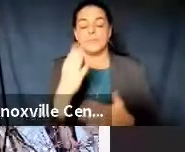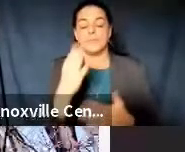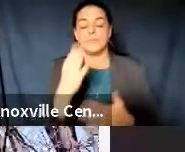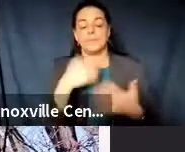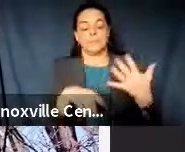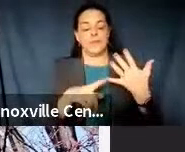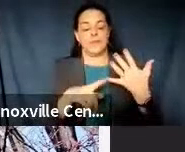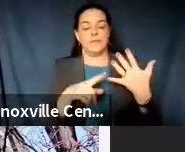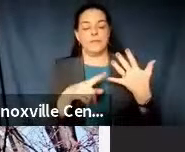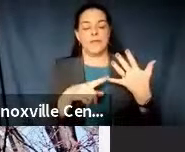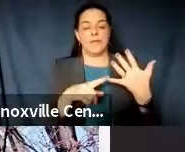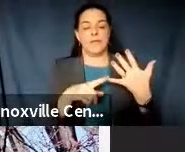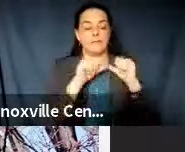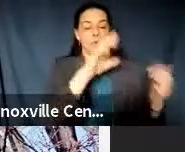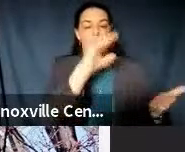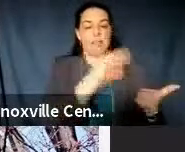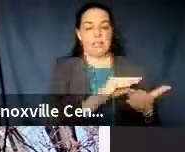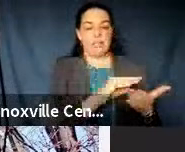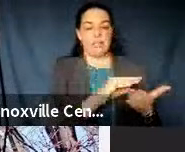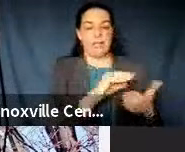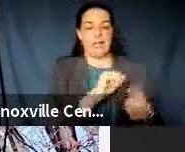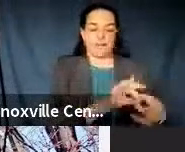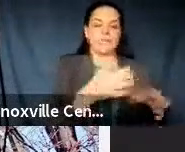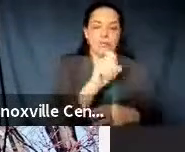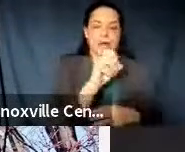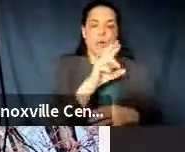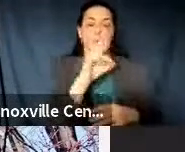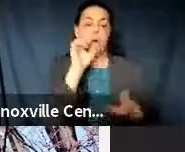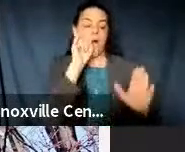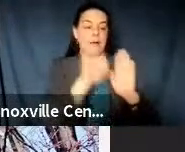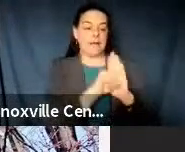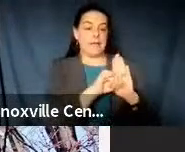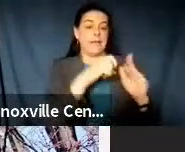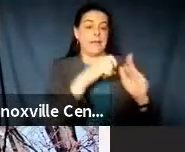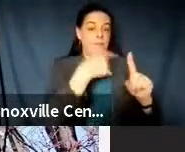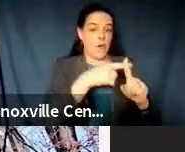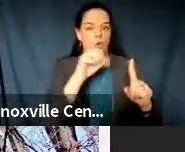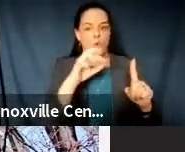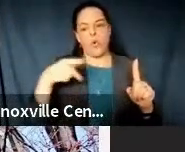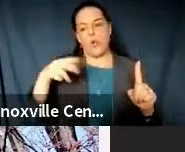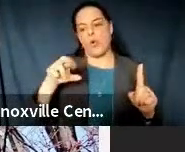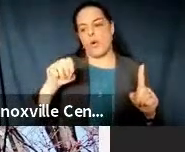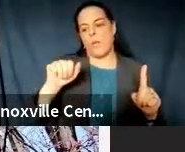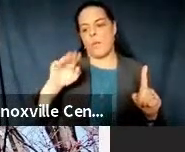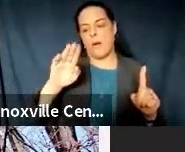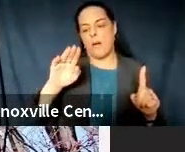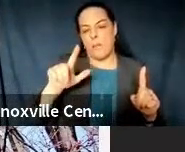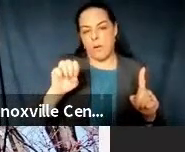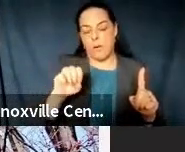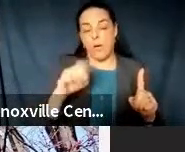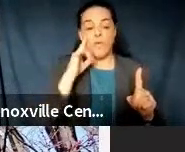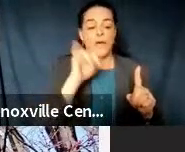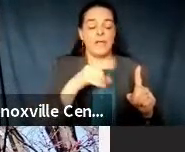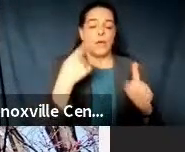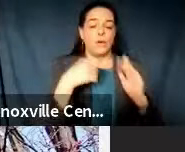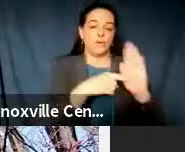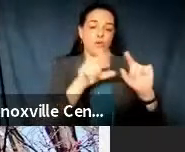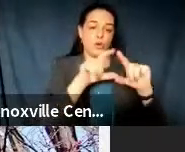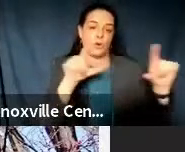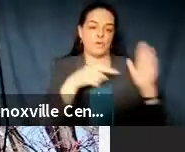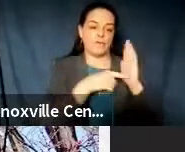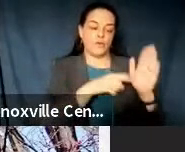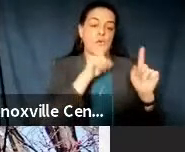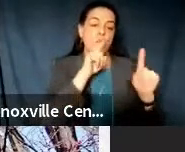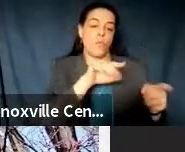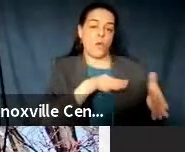decreased COVID-19 related death rate for identified positive or probable cases. For this benchmark, we use a graph that shows reported deaths